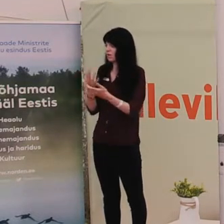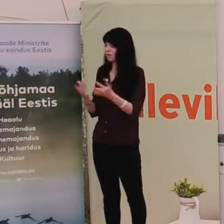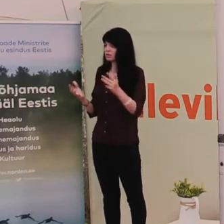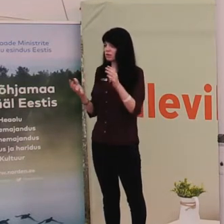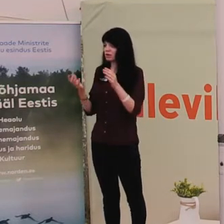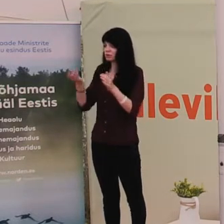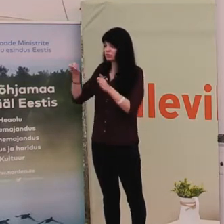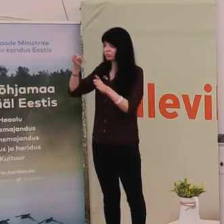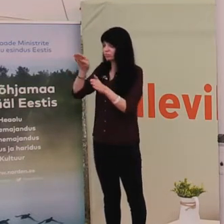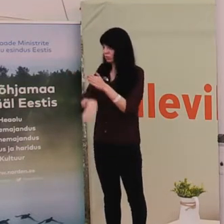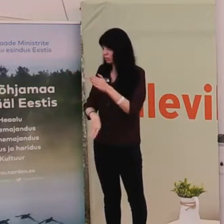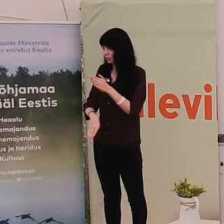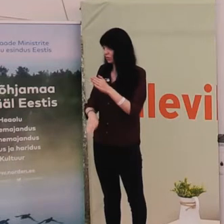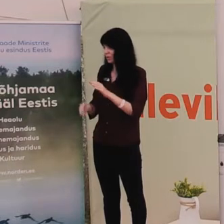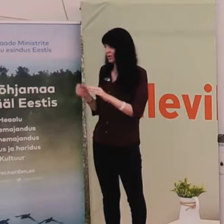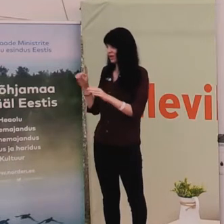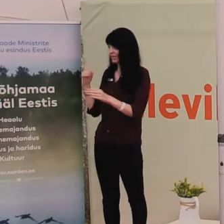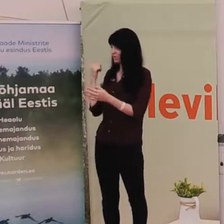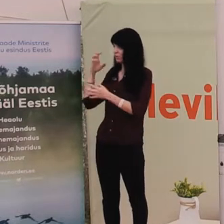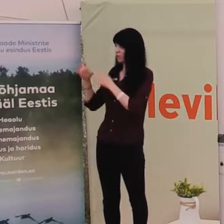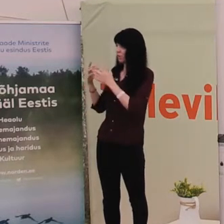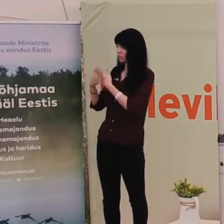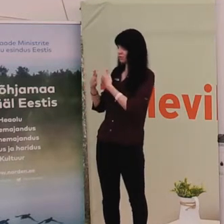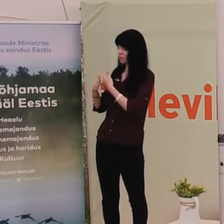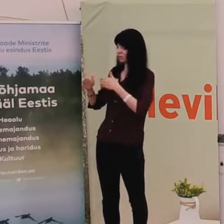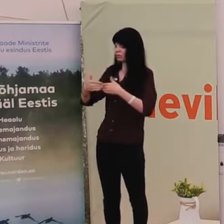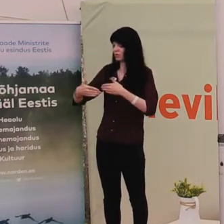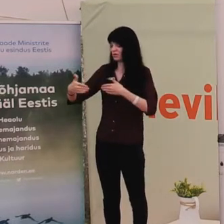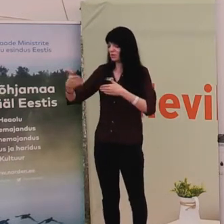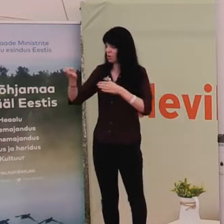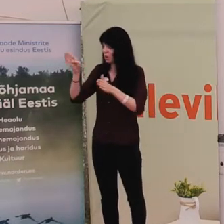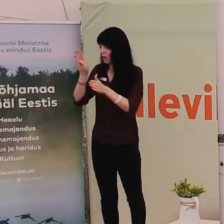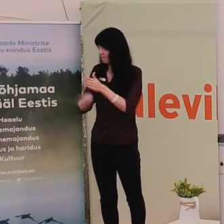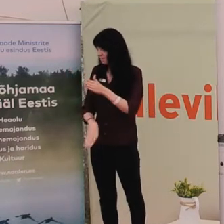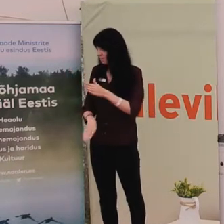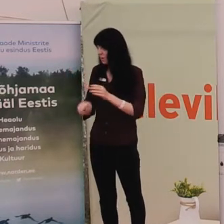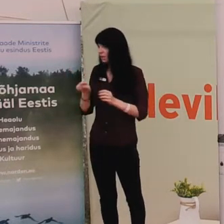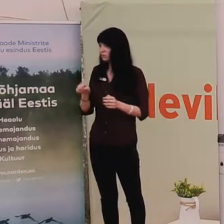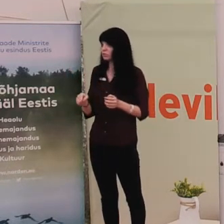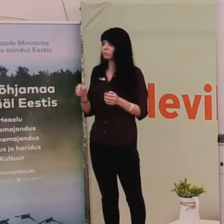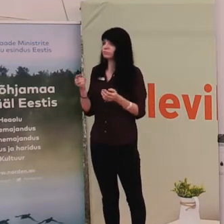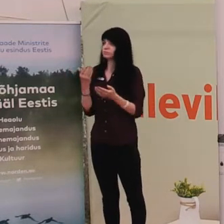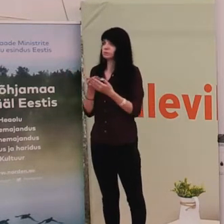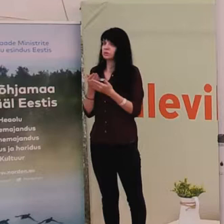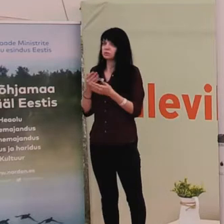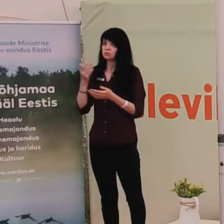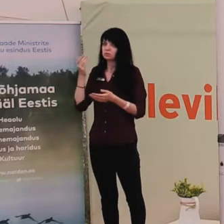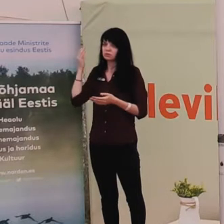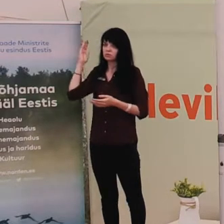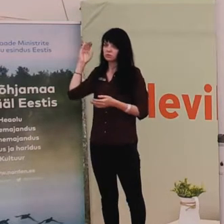World War, that together with the economic growth, also the negative consequences, environmental